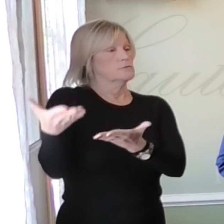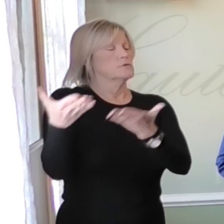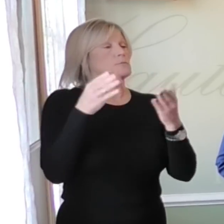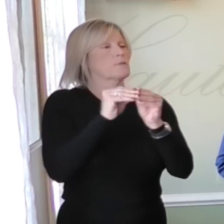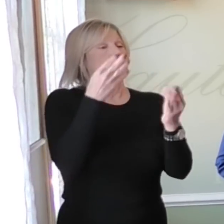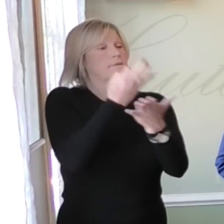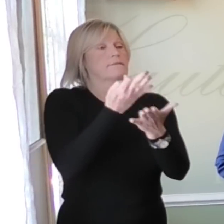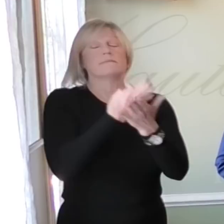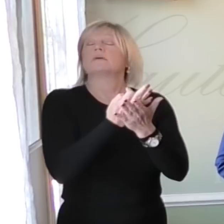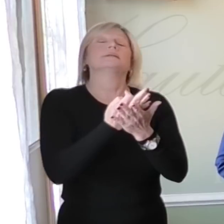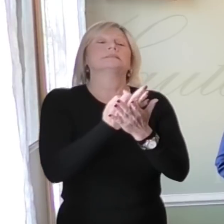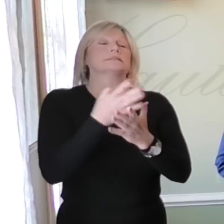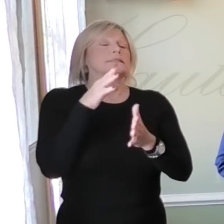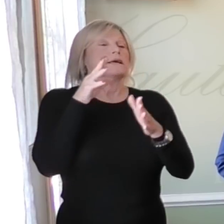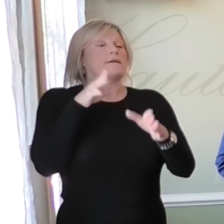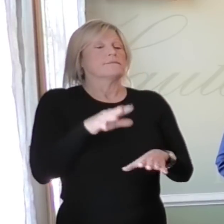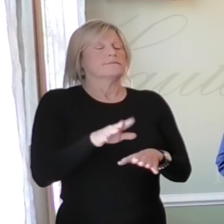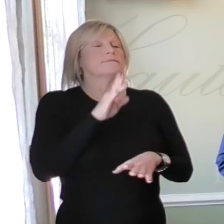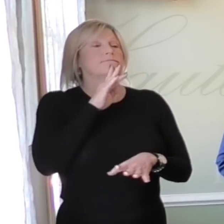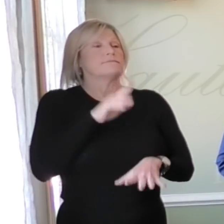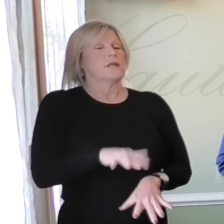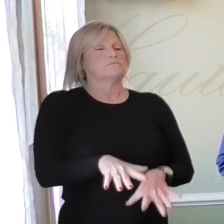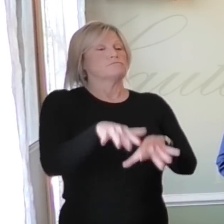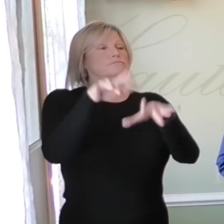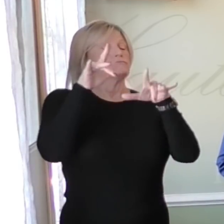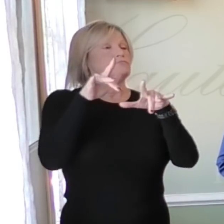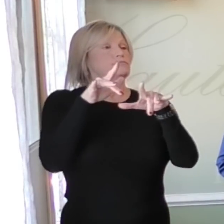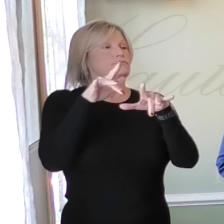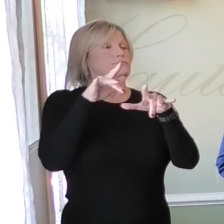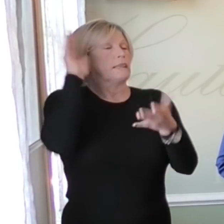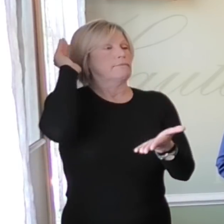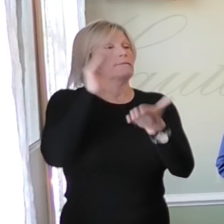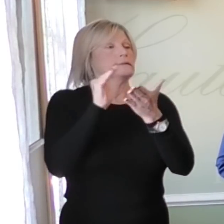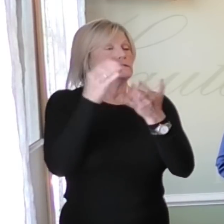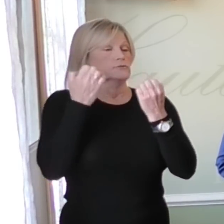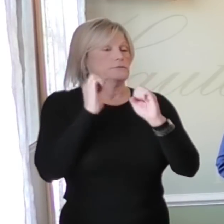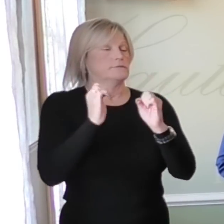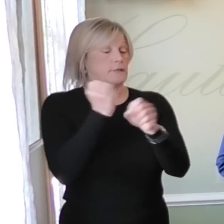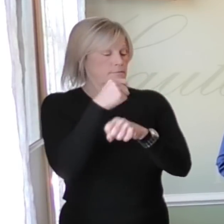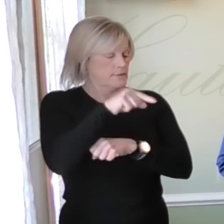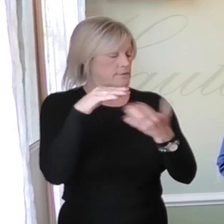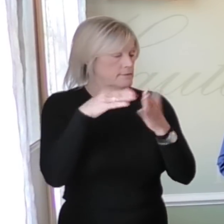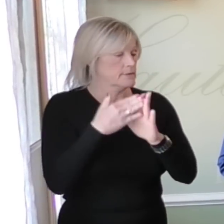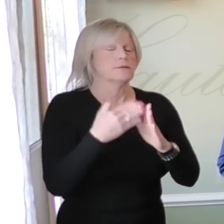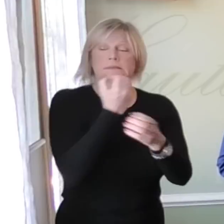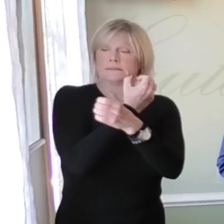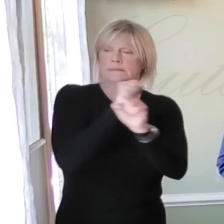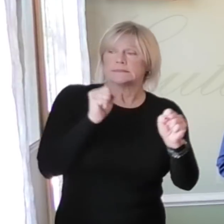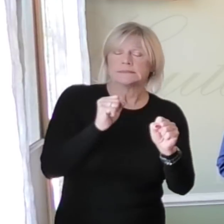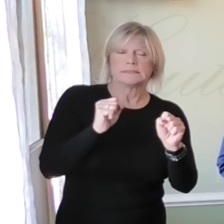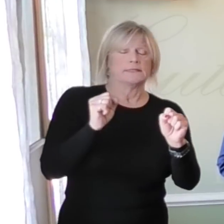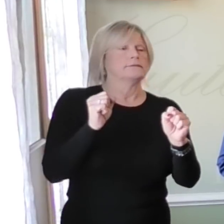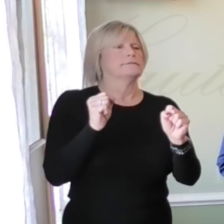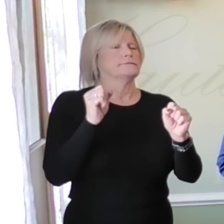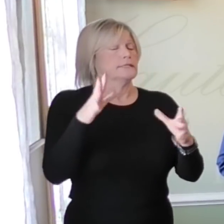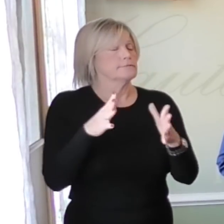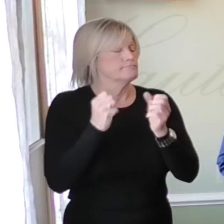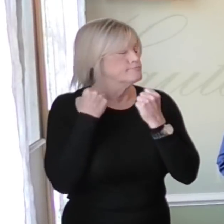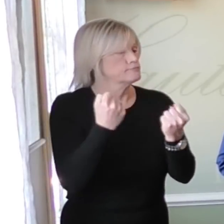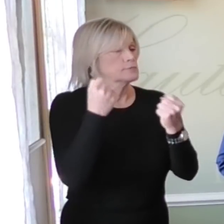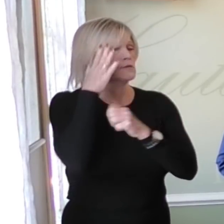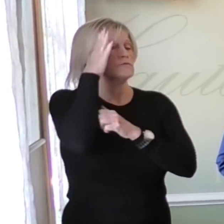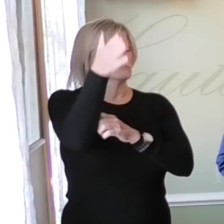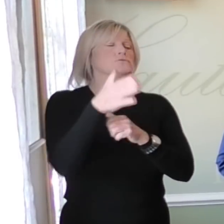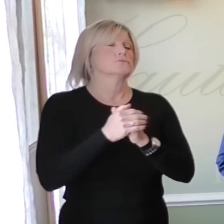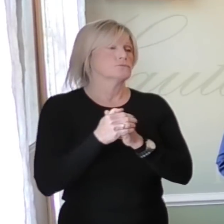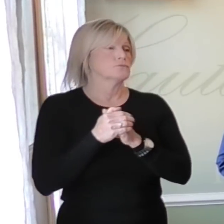to the flood mitigation efforts that Dr. Ball is undertaking to make this town safe, sound, and vibrant in the future. Something